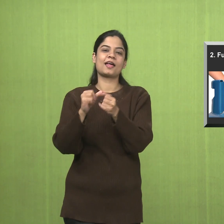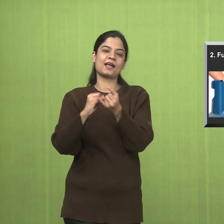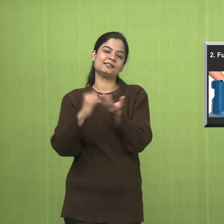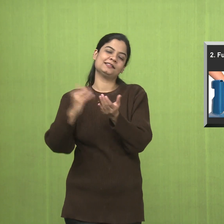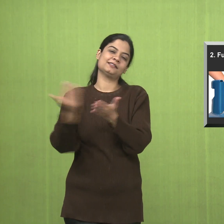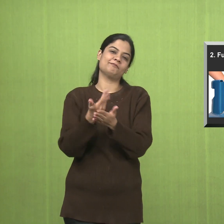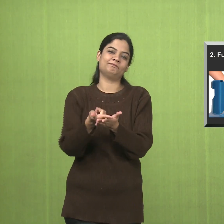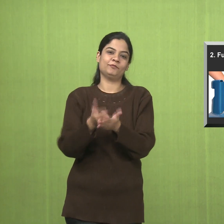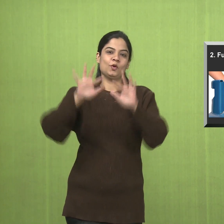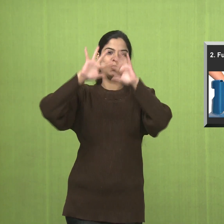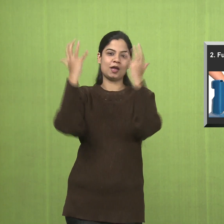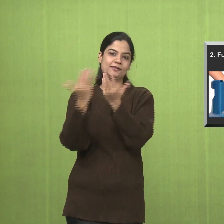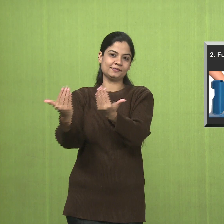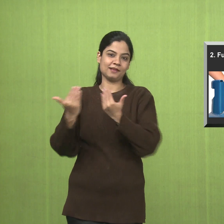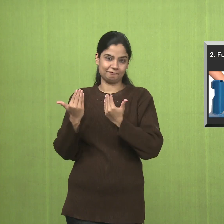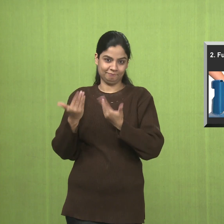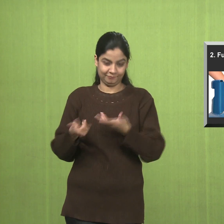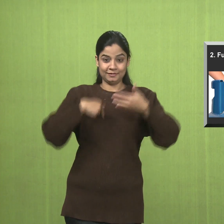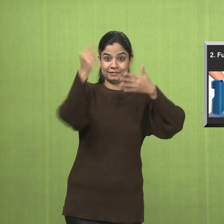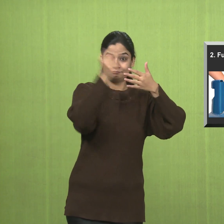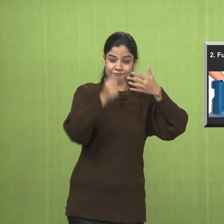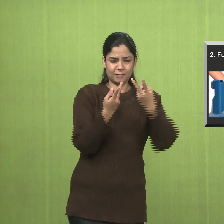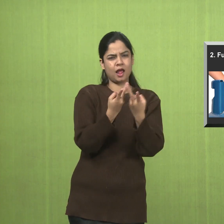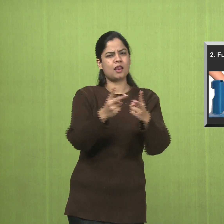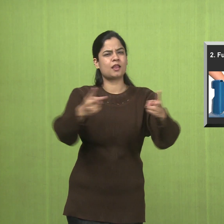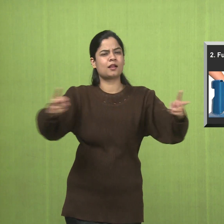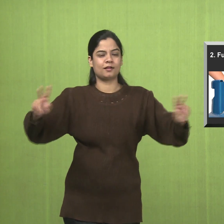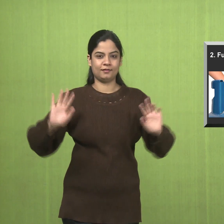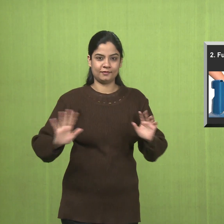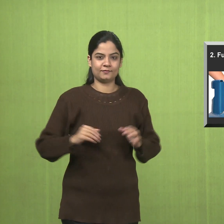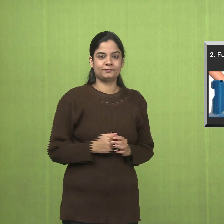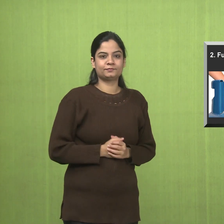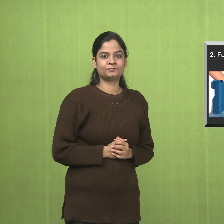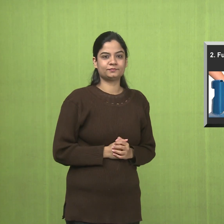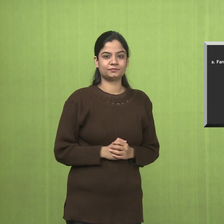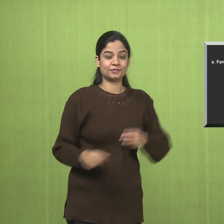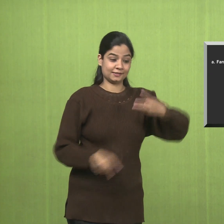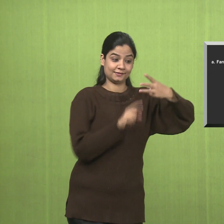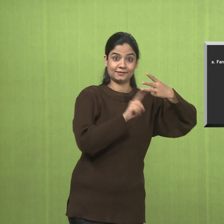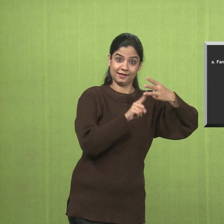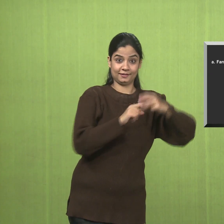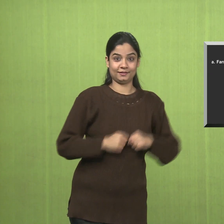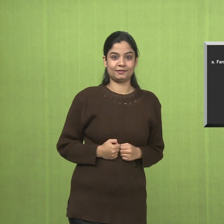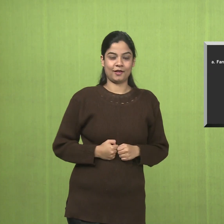and avoid reheating the food again and again. So save the world by following these measures. Now let's